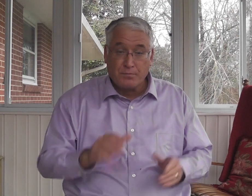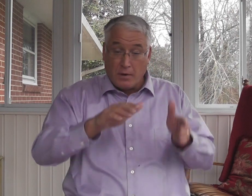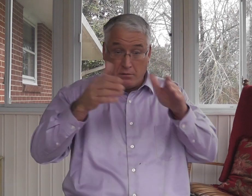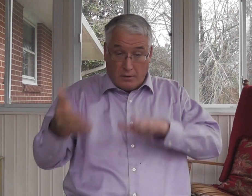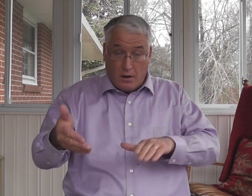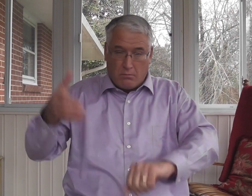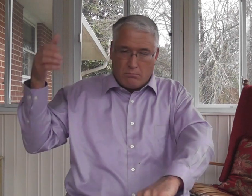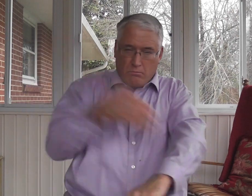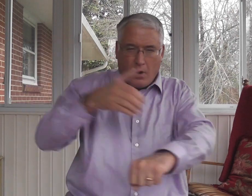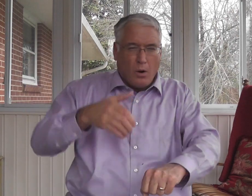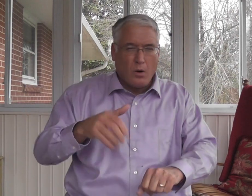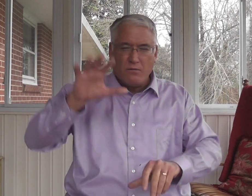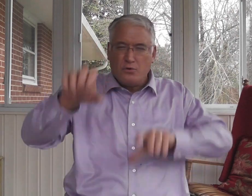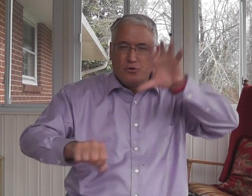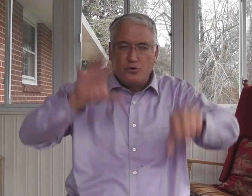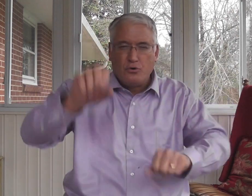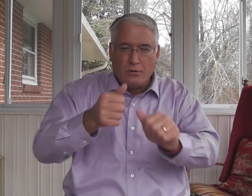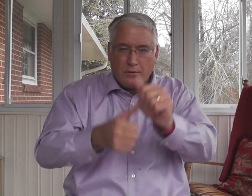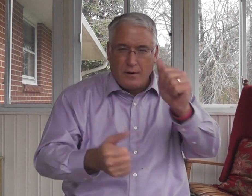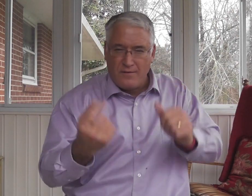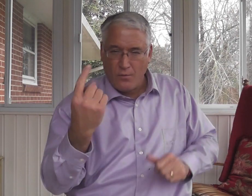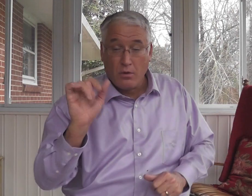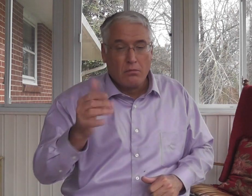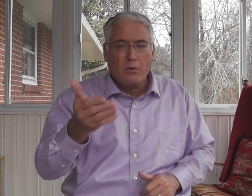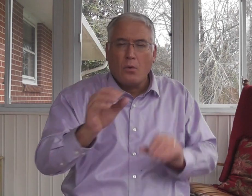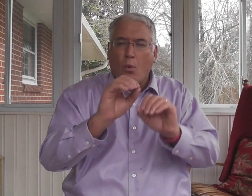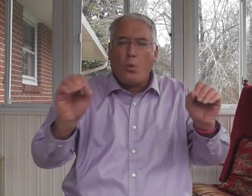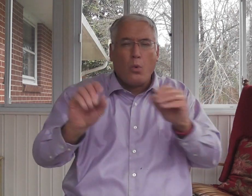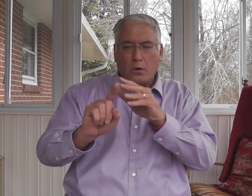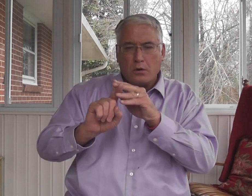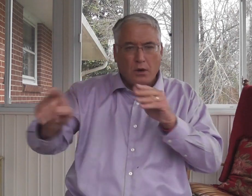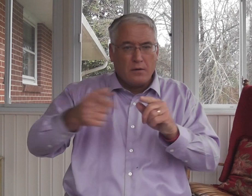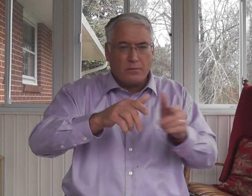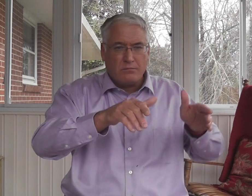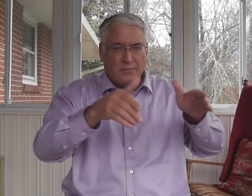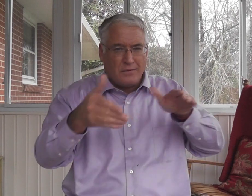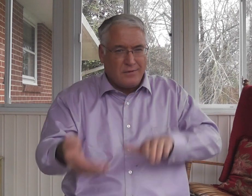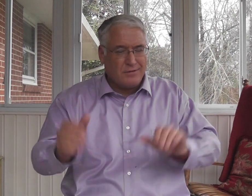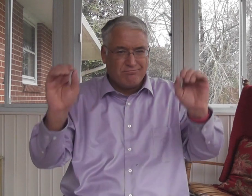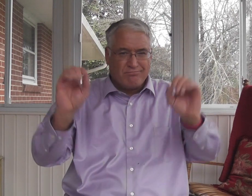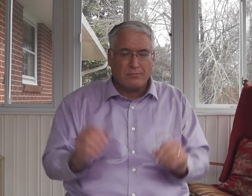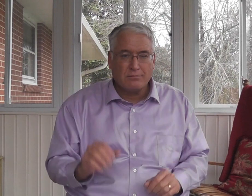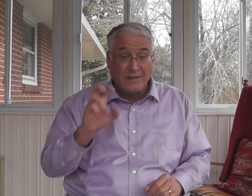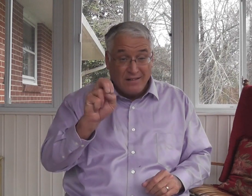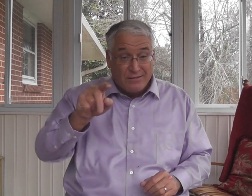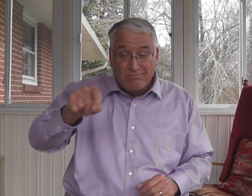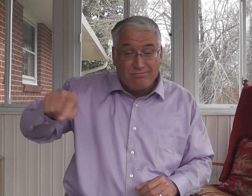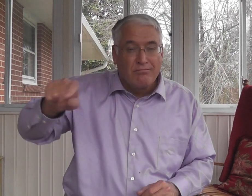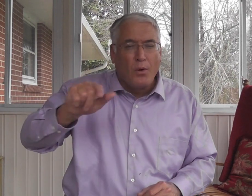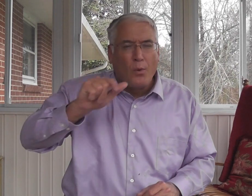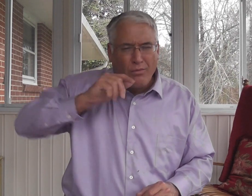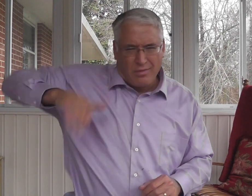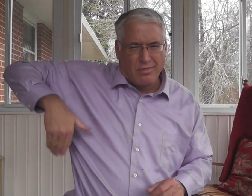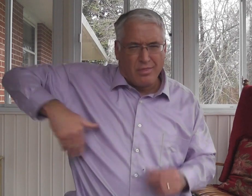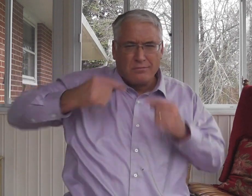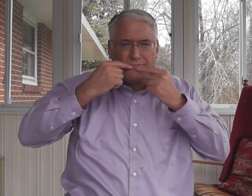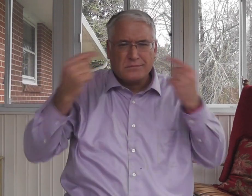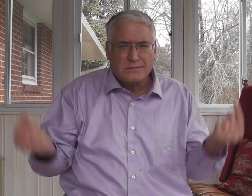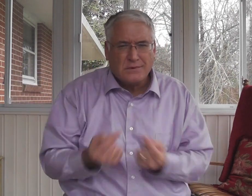Moses. Death is powerful. Death affects everyone. No one escapes death, not even those